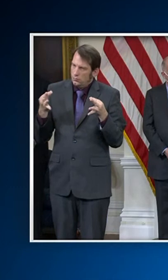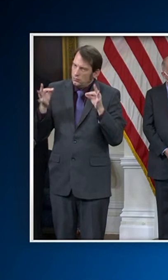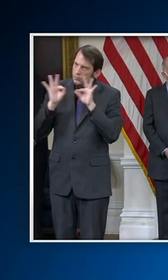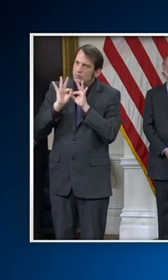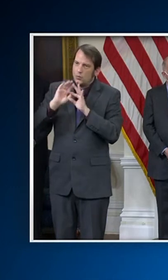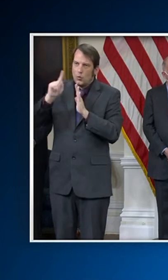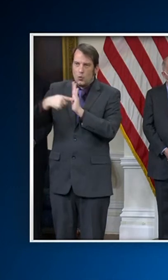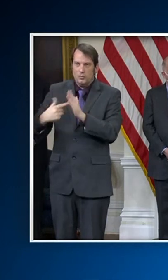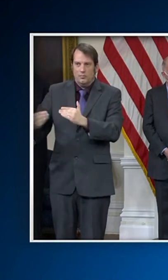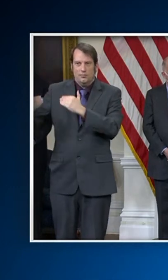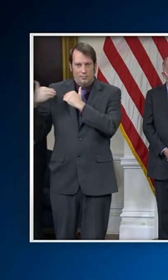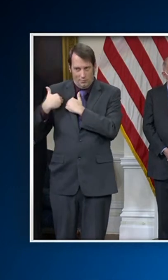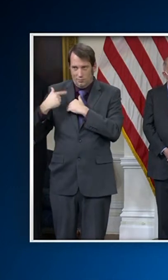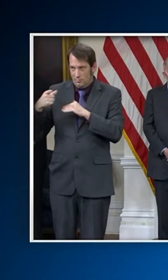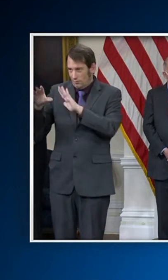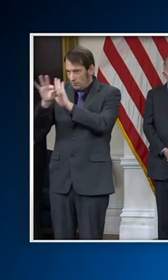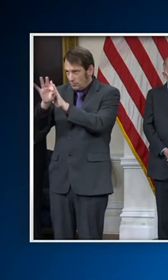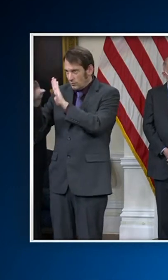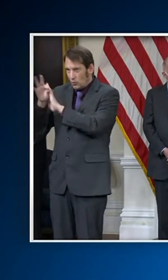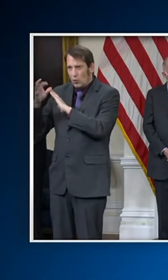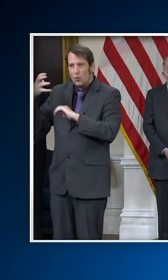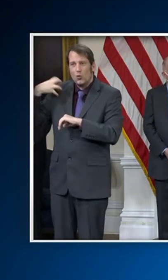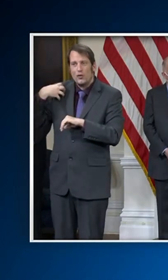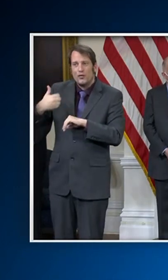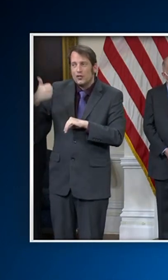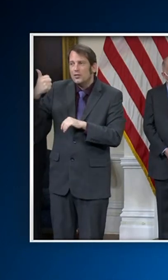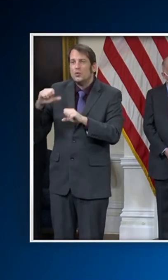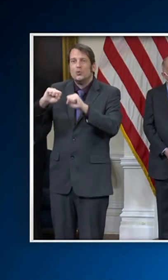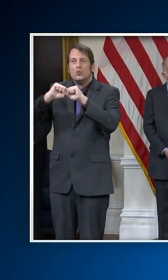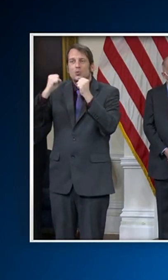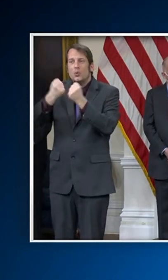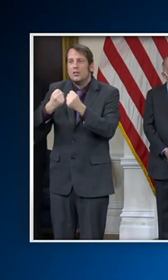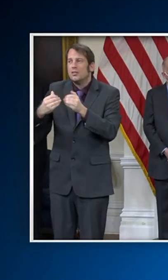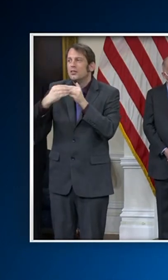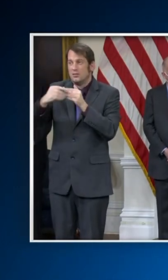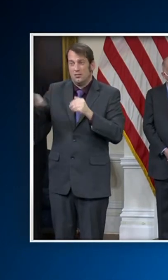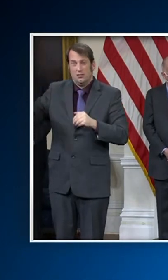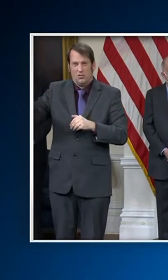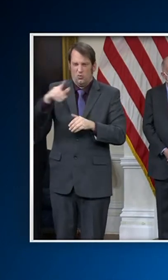community organizers, and other social leaders have a huge part to play.